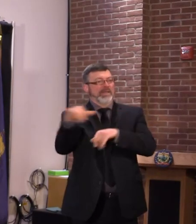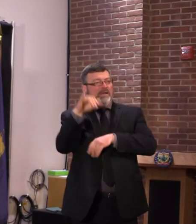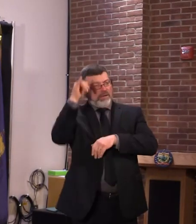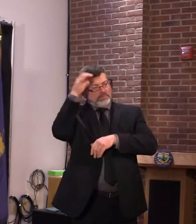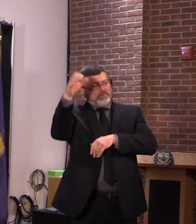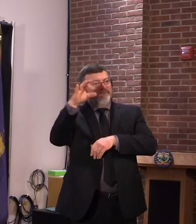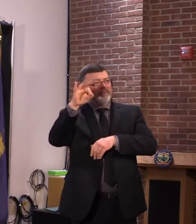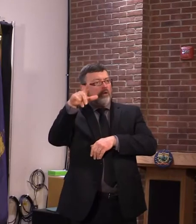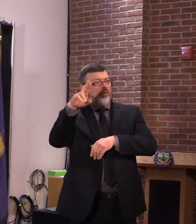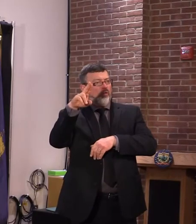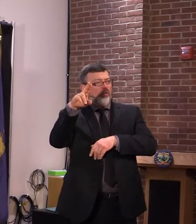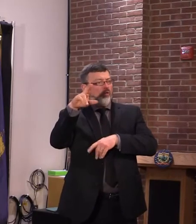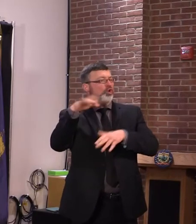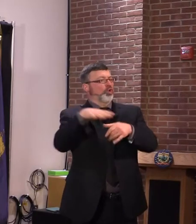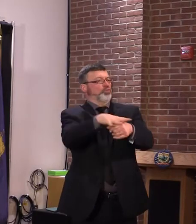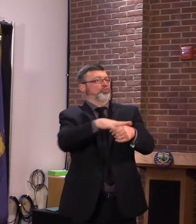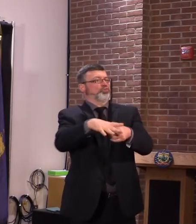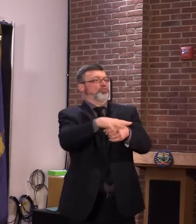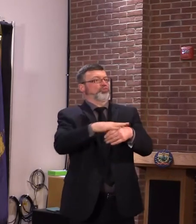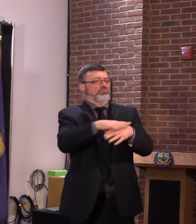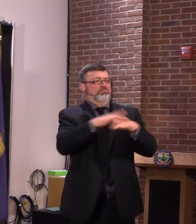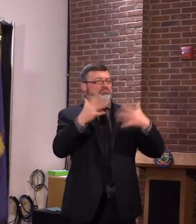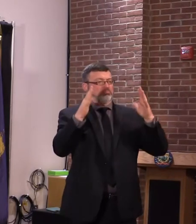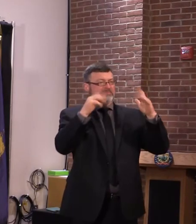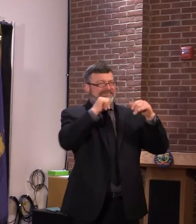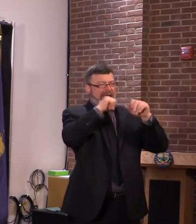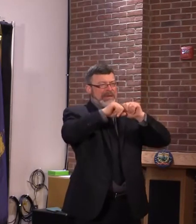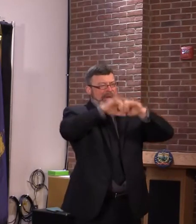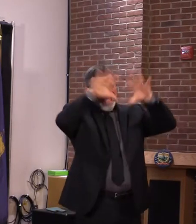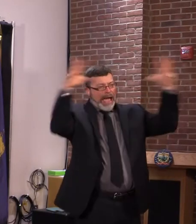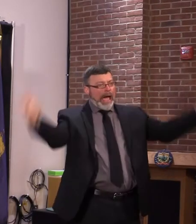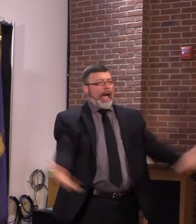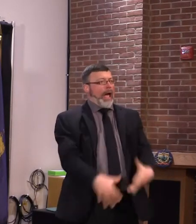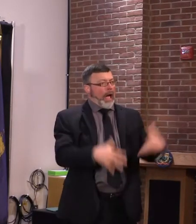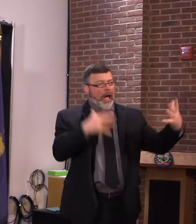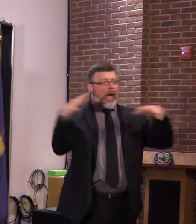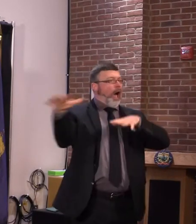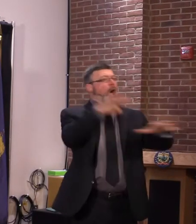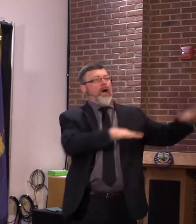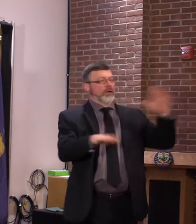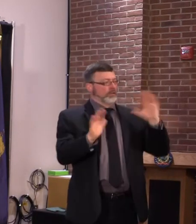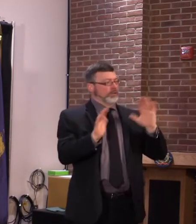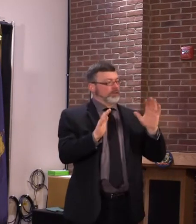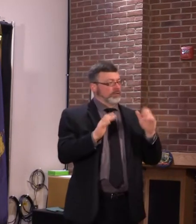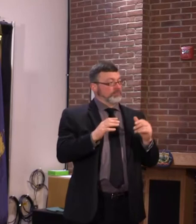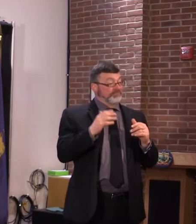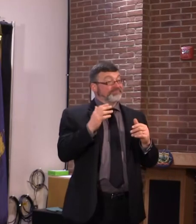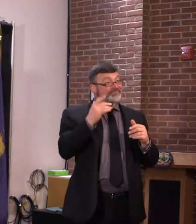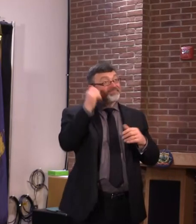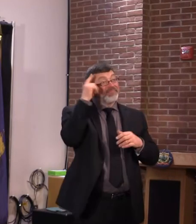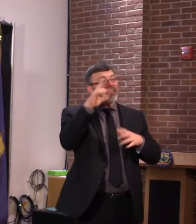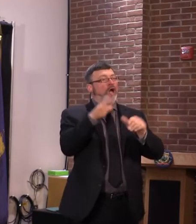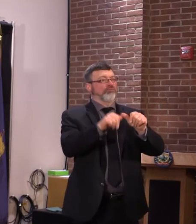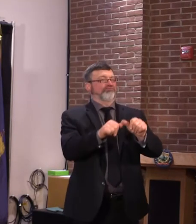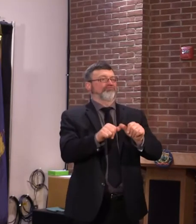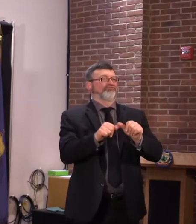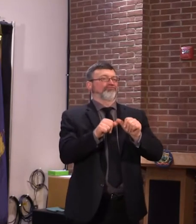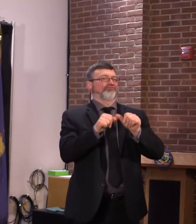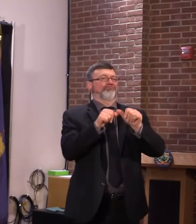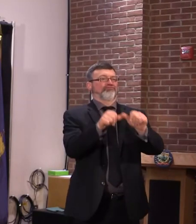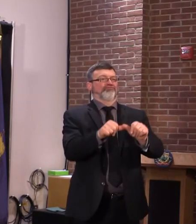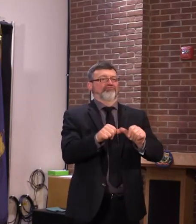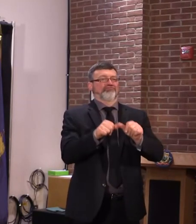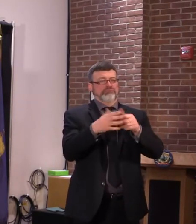year and that we have chosen to live with over time, whether it be, you know, rhinoviruses, whether it